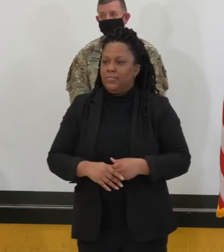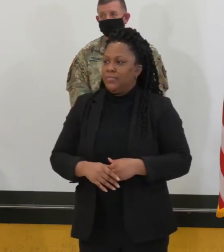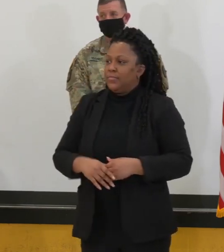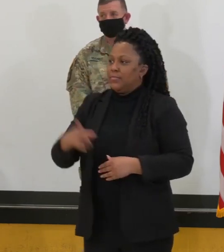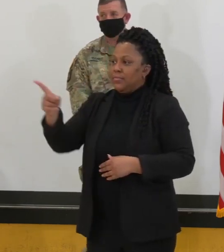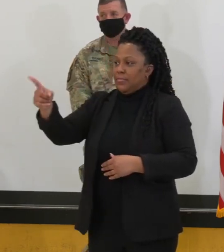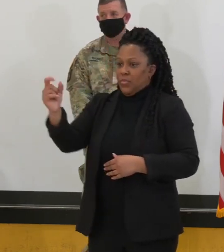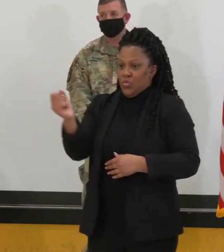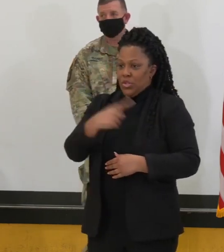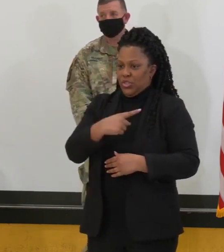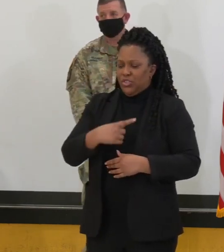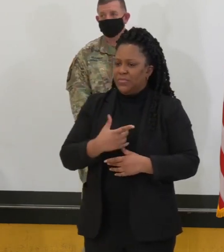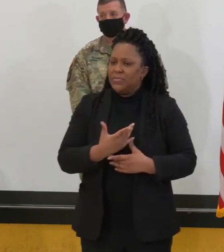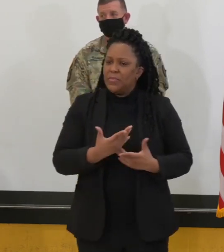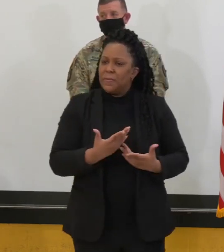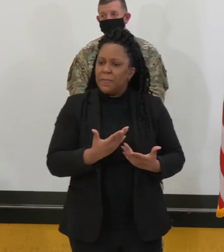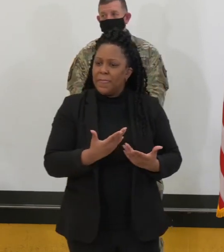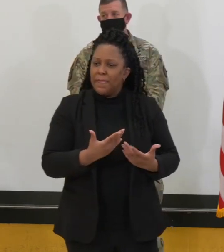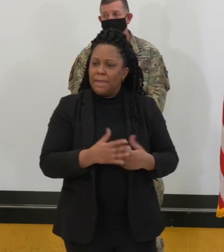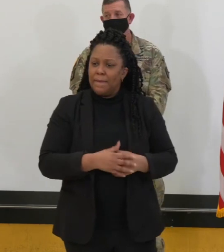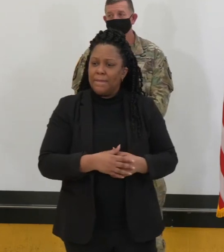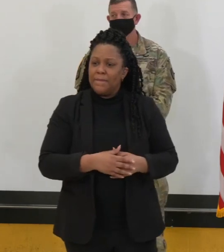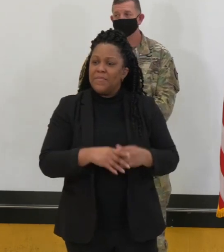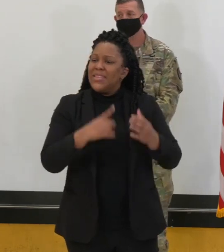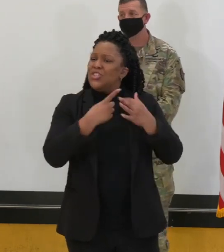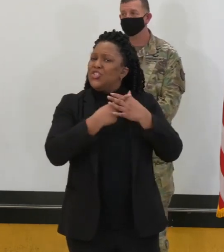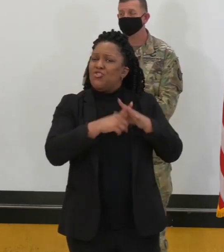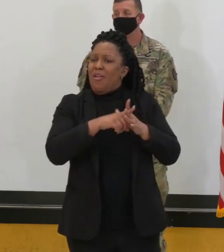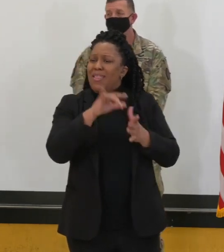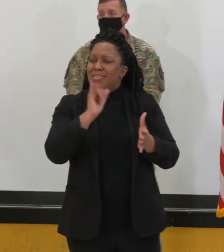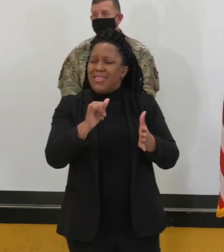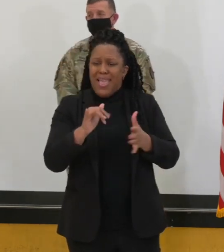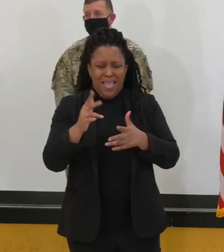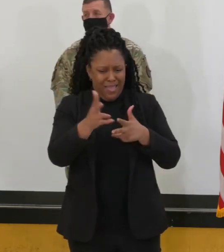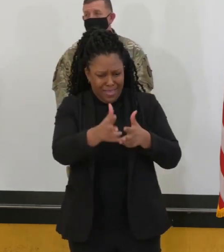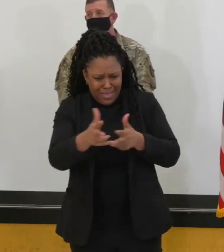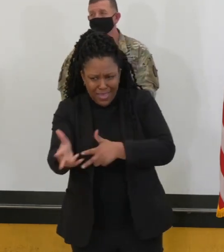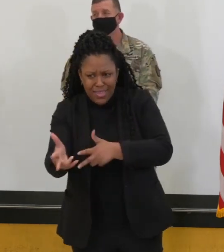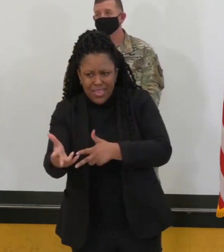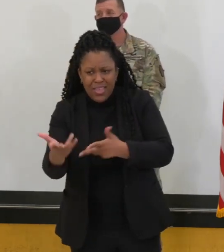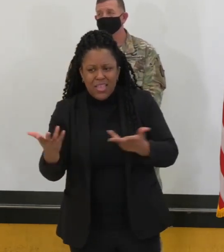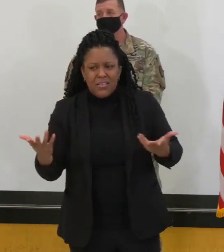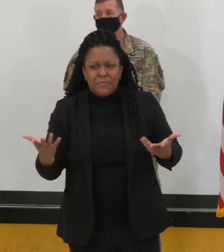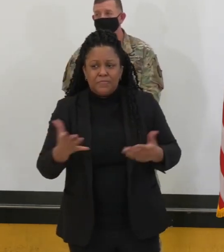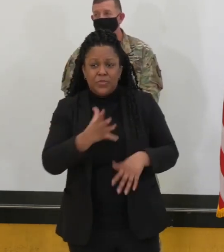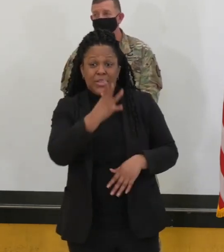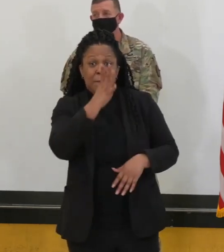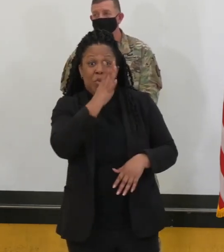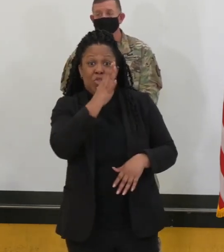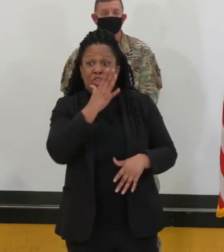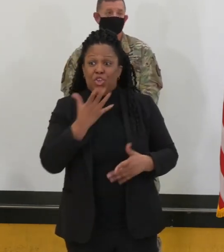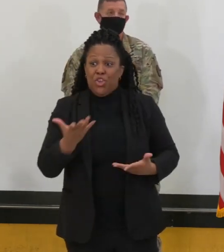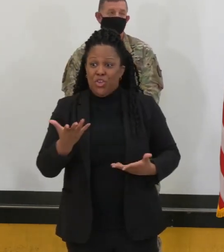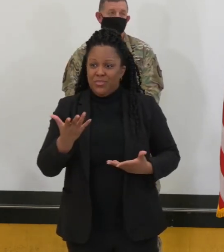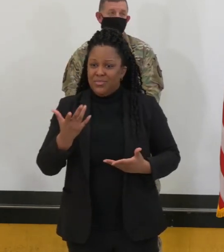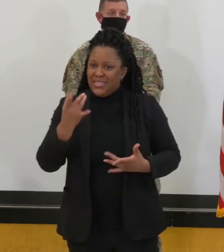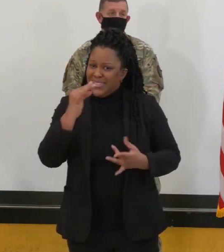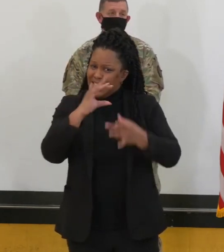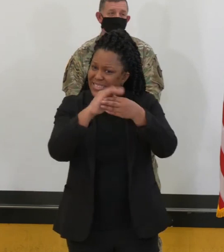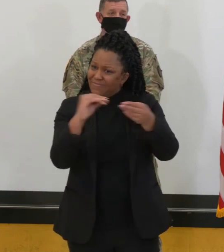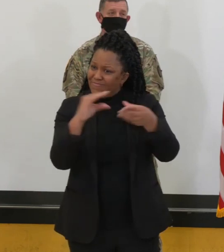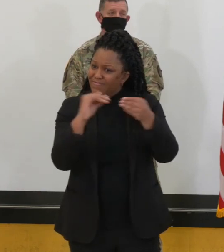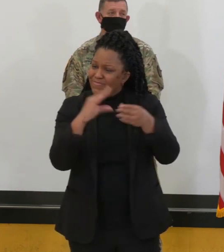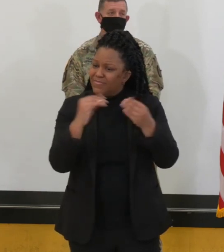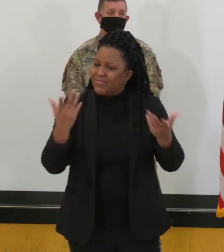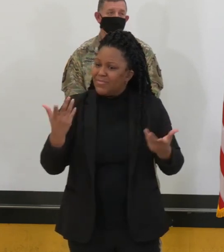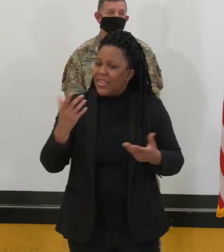this traffic stop? Was it the mother of Mr. Wright said it was an illegal air freshener on his